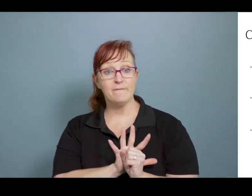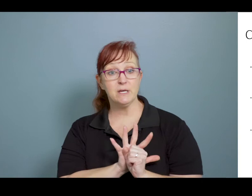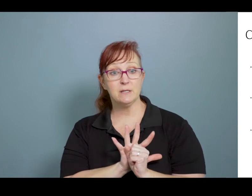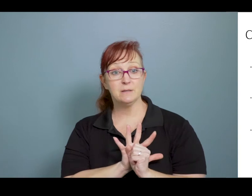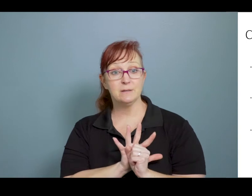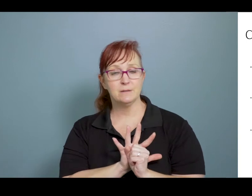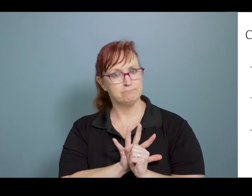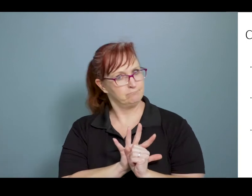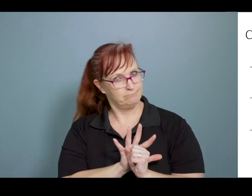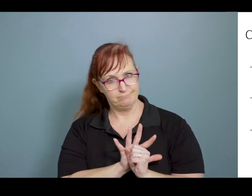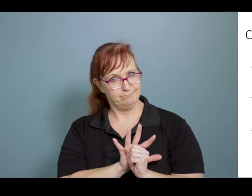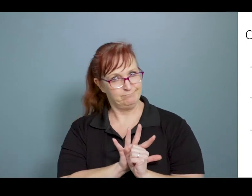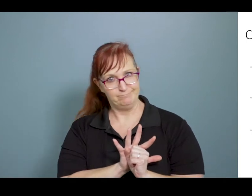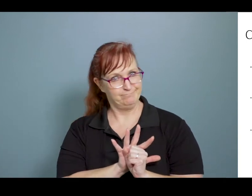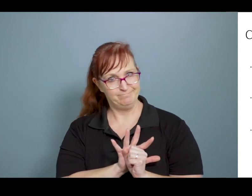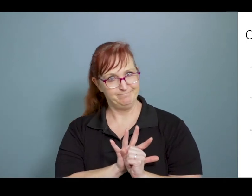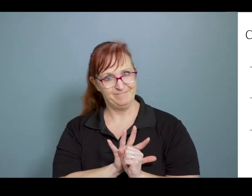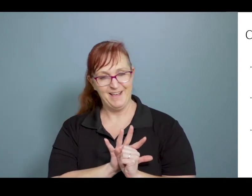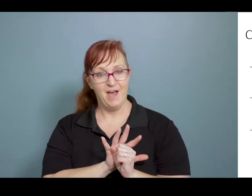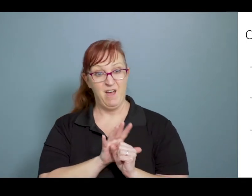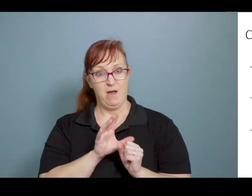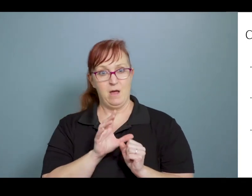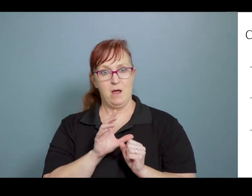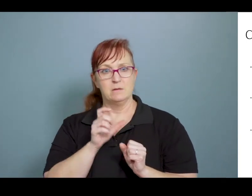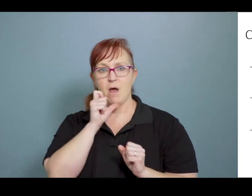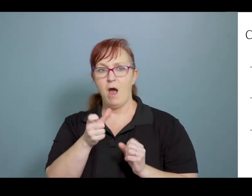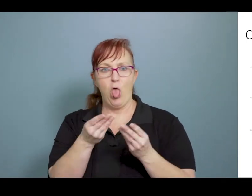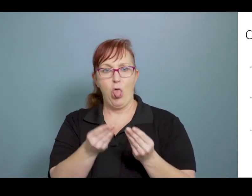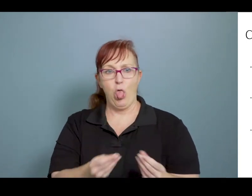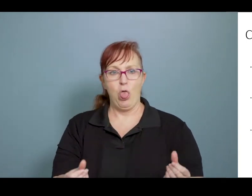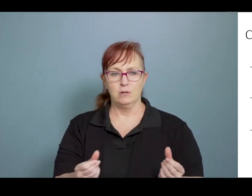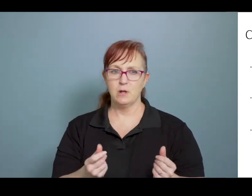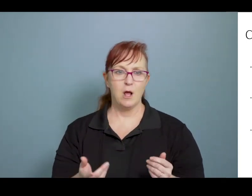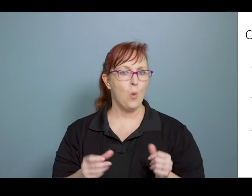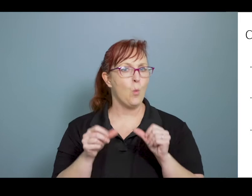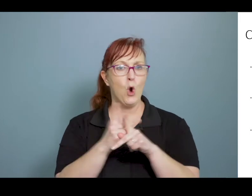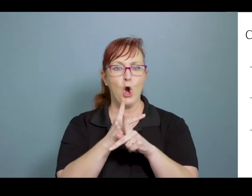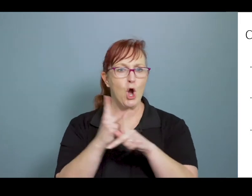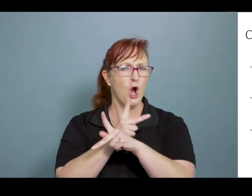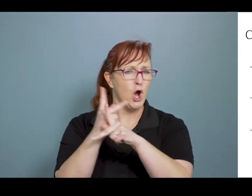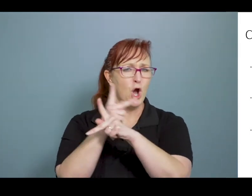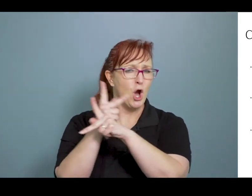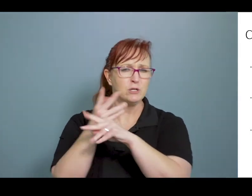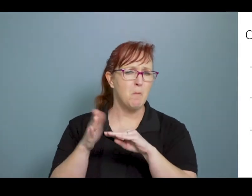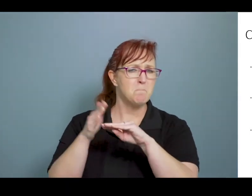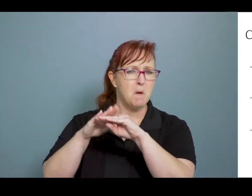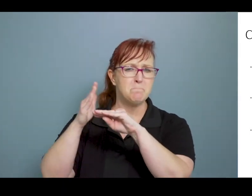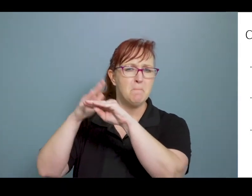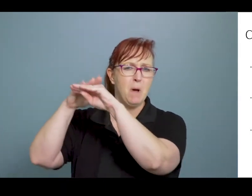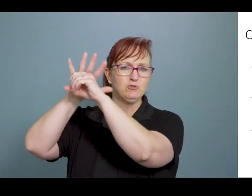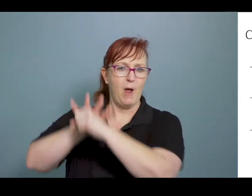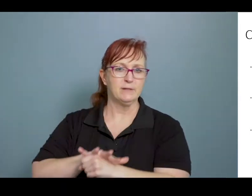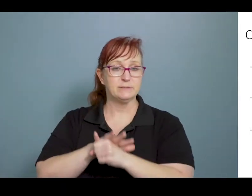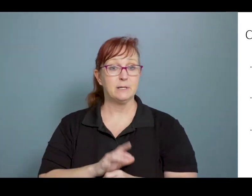any subsiding of stress. It's just continued to escalate. And so where we see that